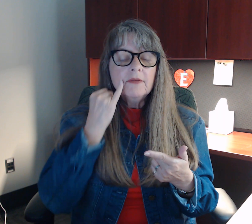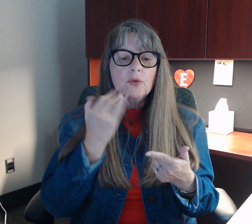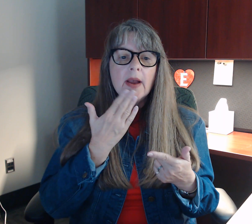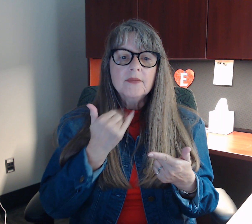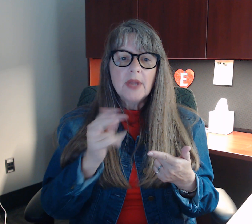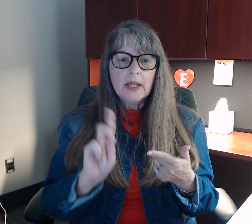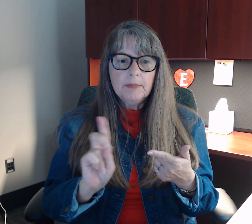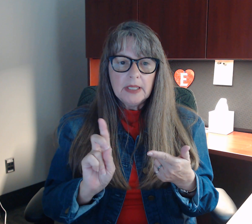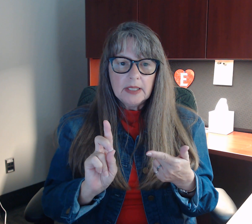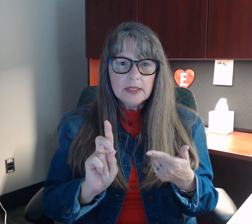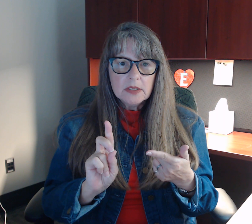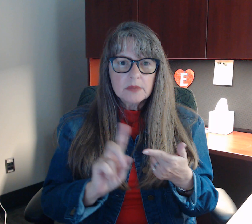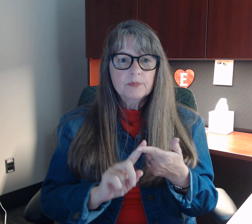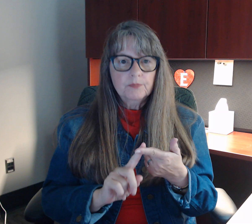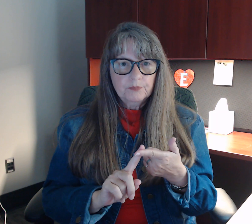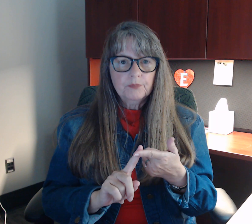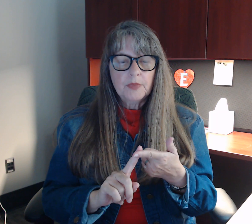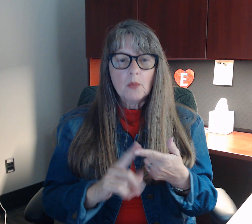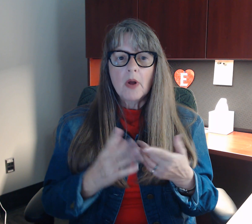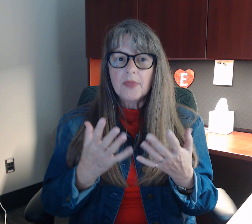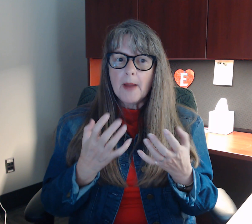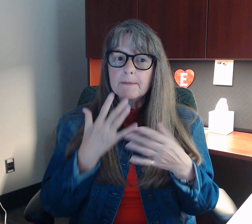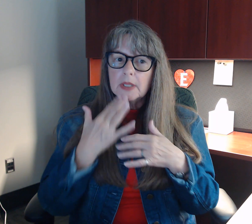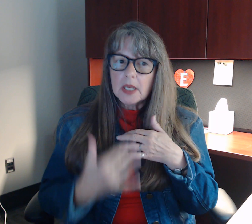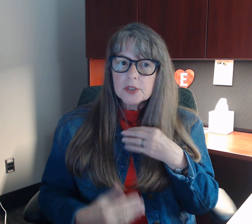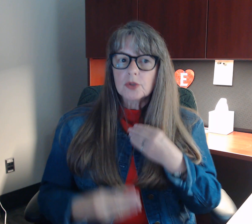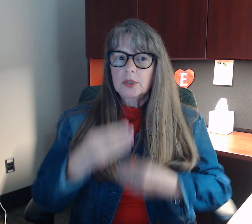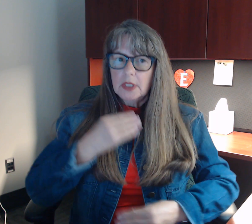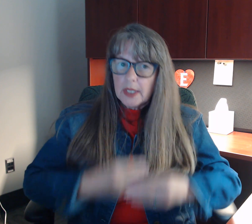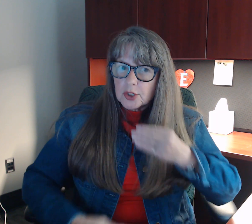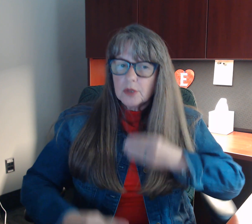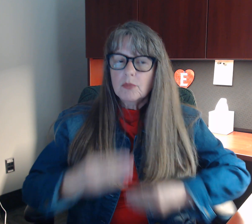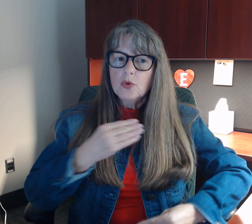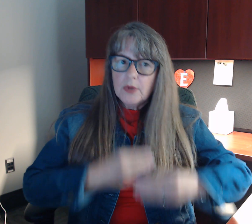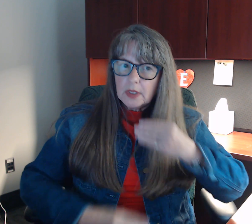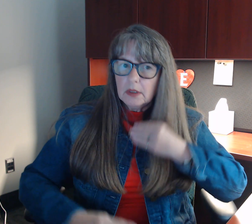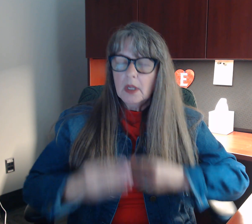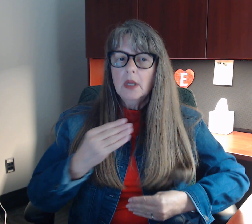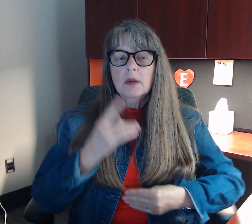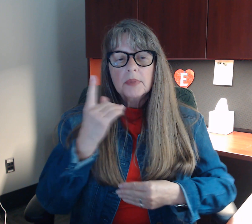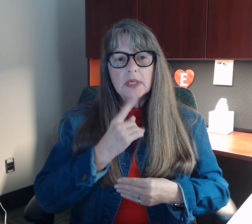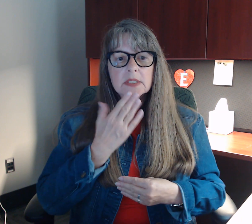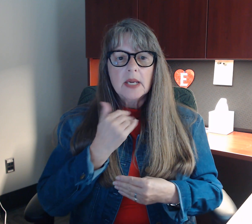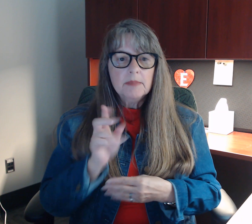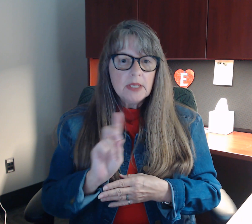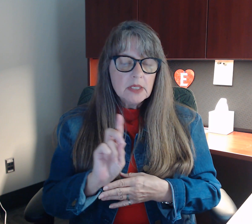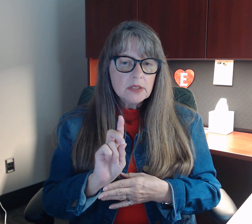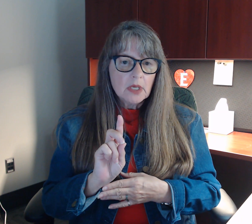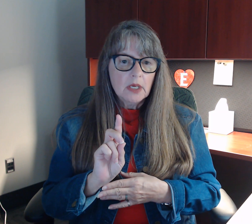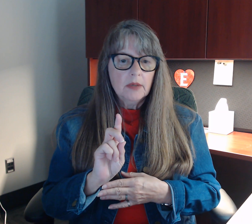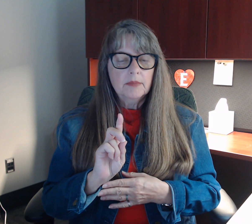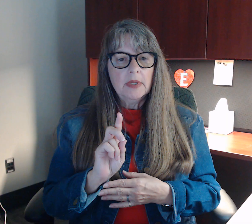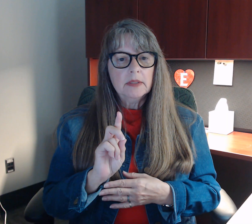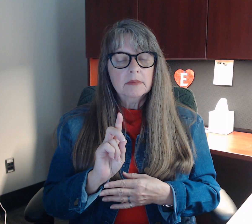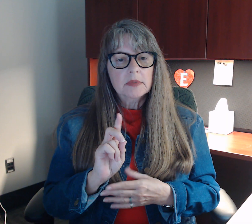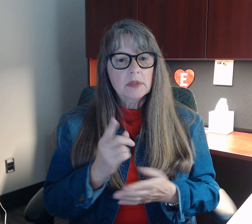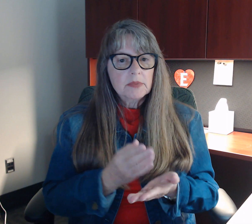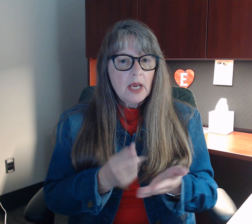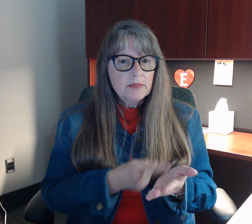have diabetes, they want that blood circulation moving, because diabetes, sometimes it's